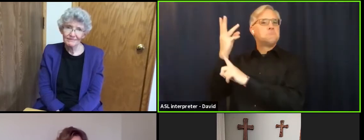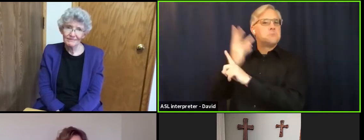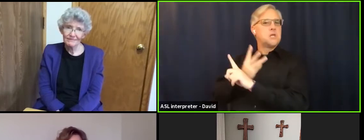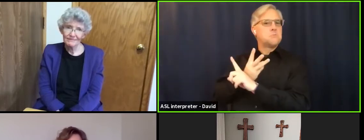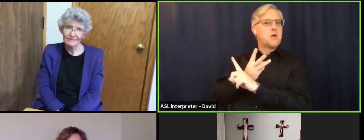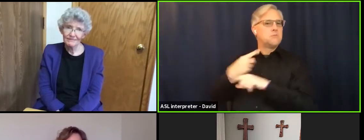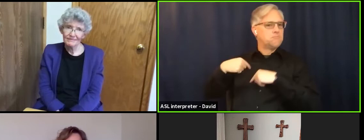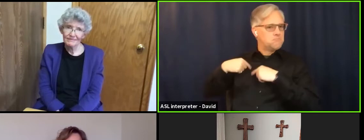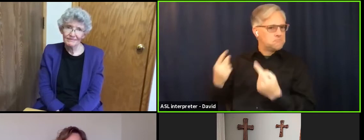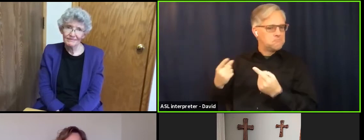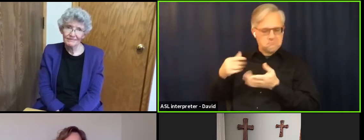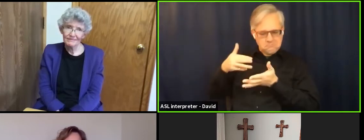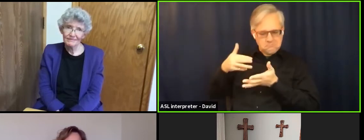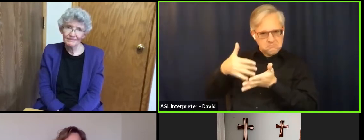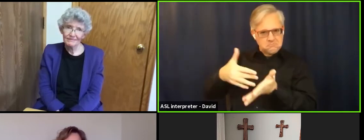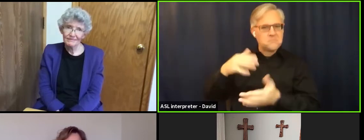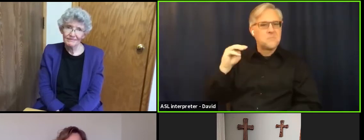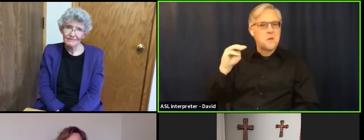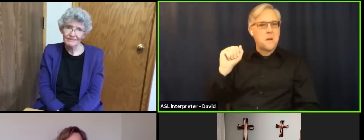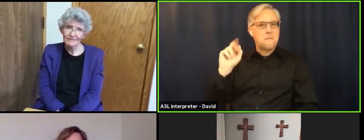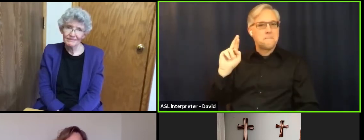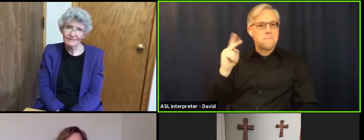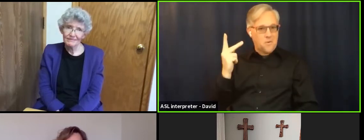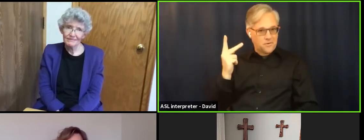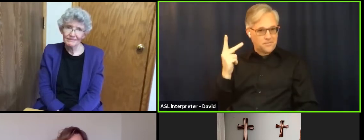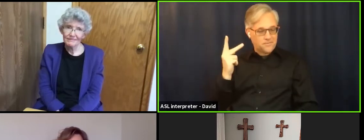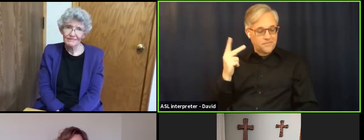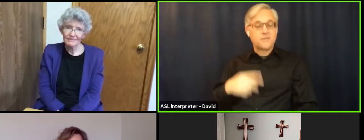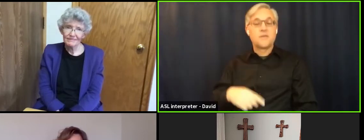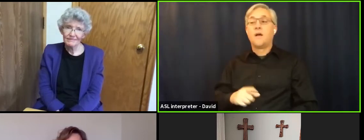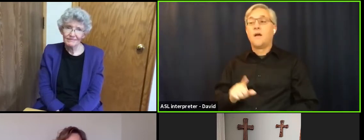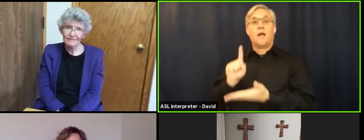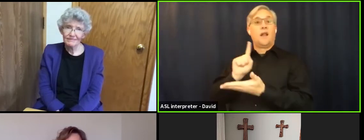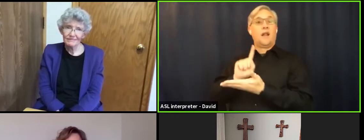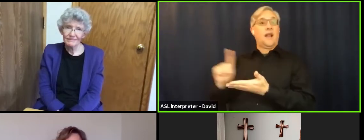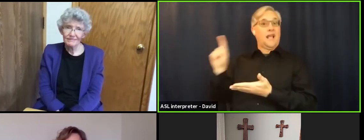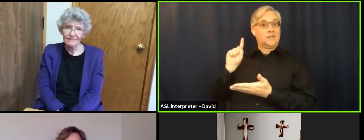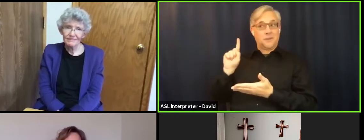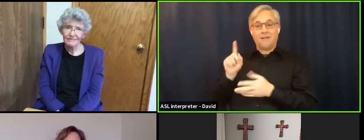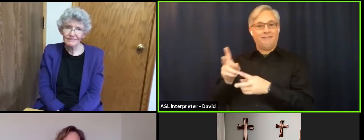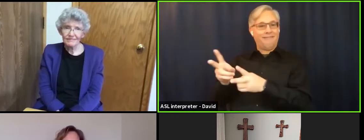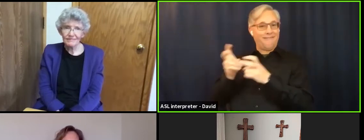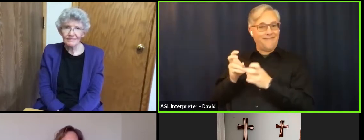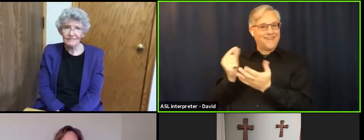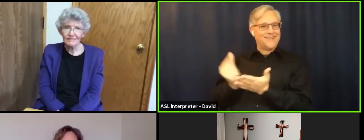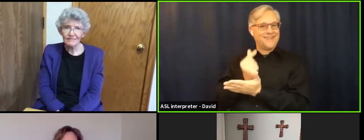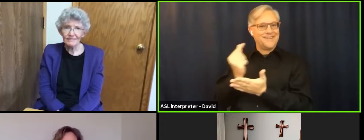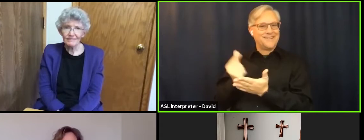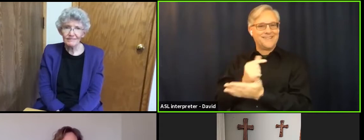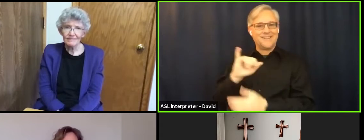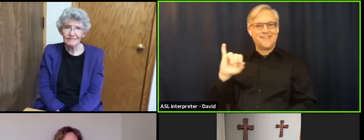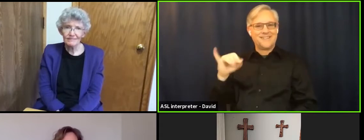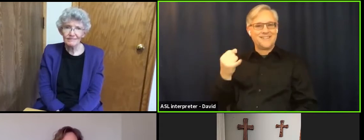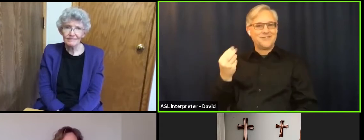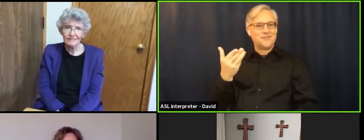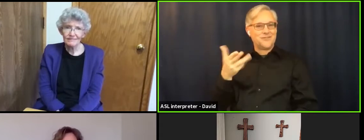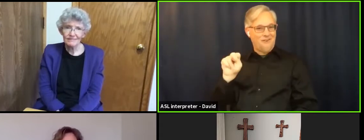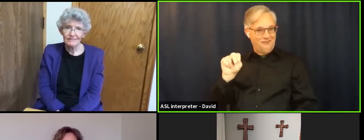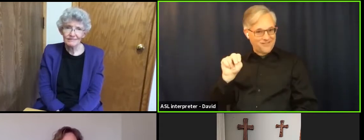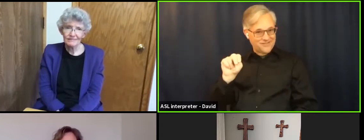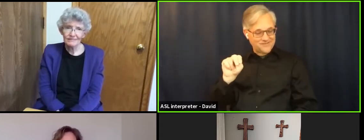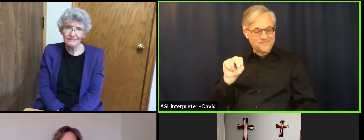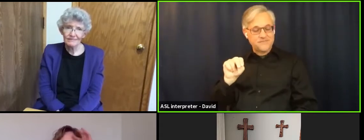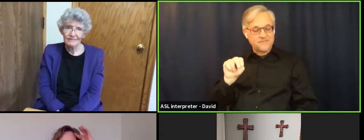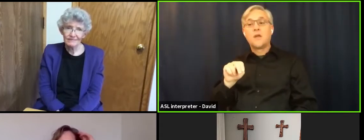of Mark. And then last week, we looked at a story from the Gospel of John. And each gospel is